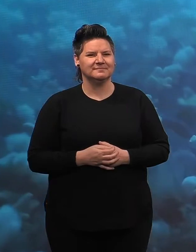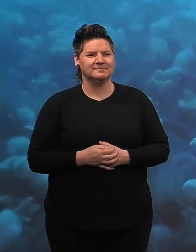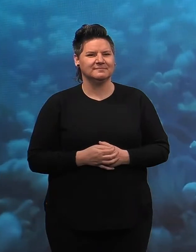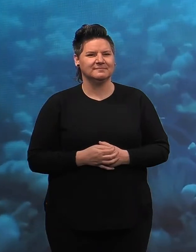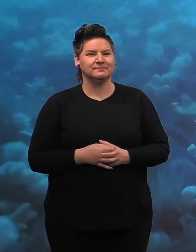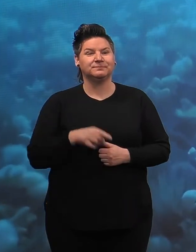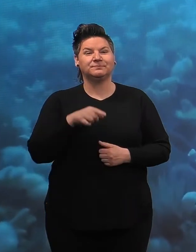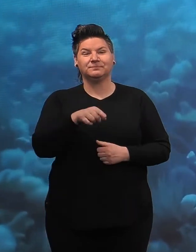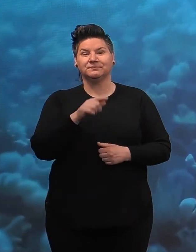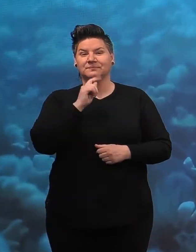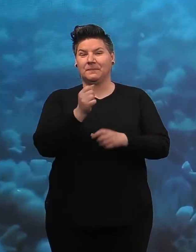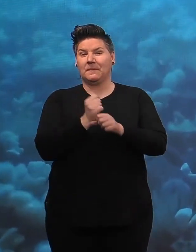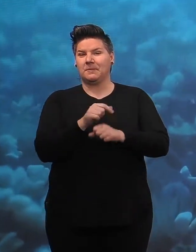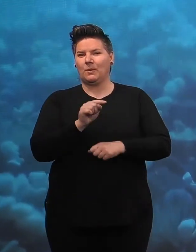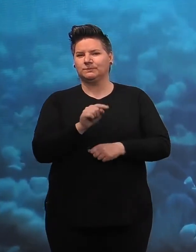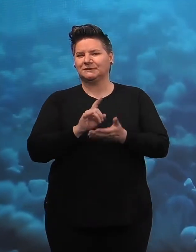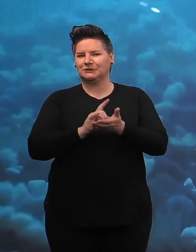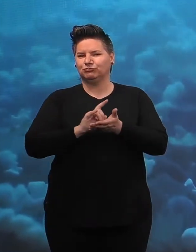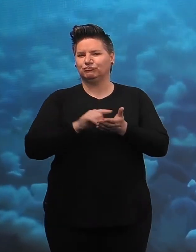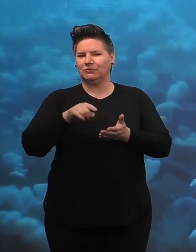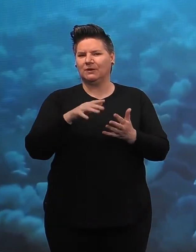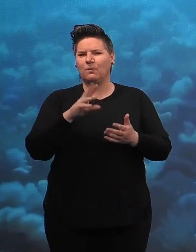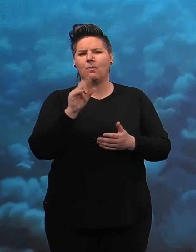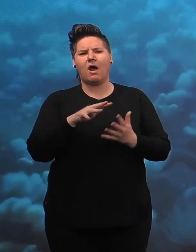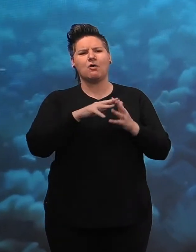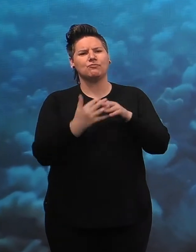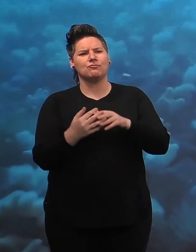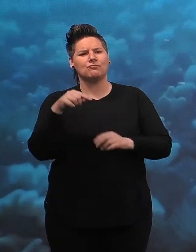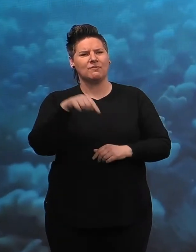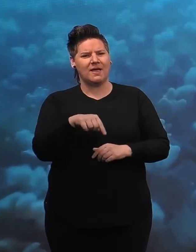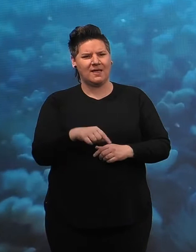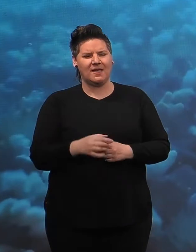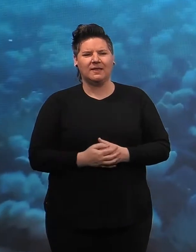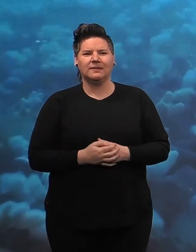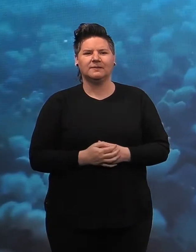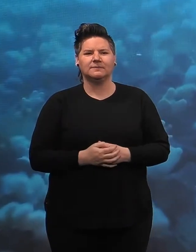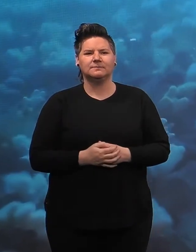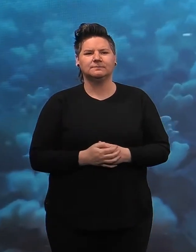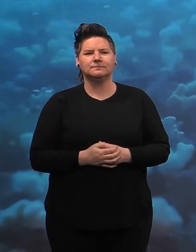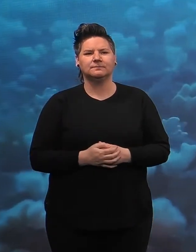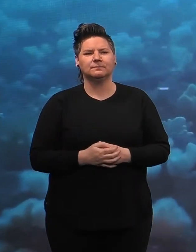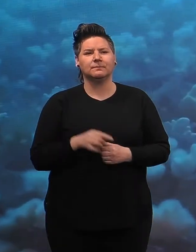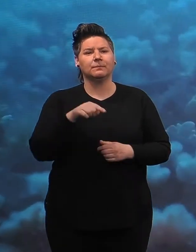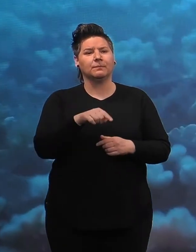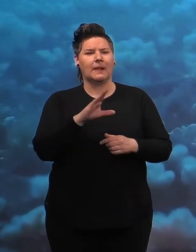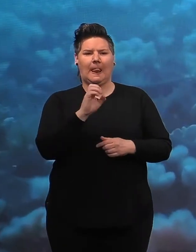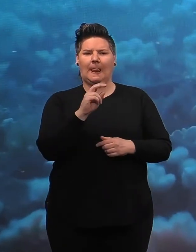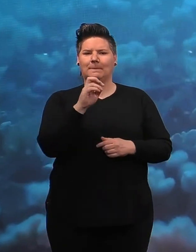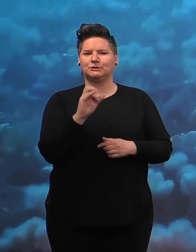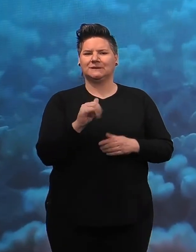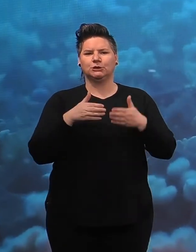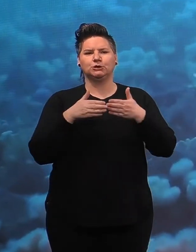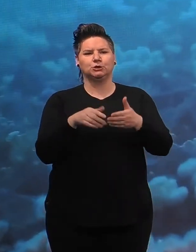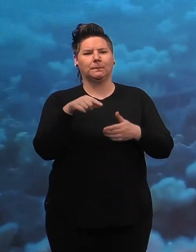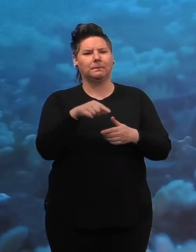I should tell you a bit about the history of why this wreck ended up here. After the war, it was a liberty ship that was built